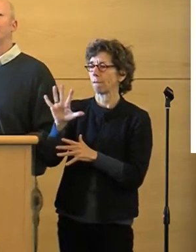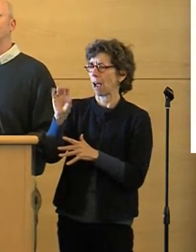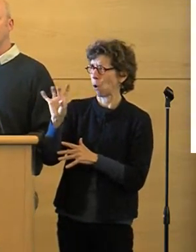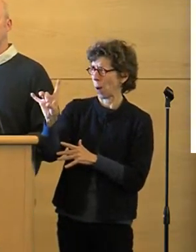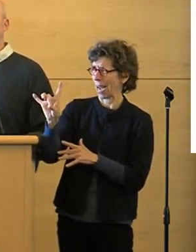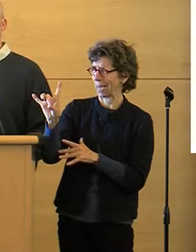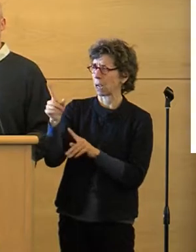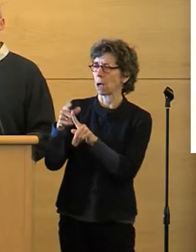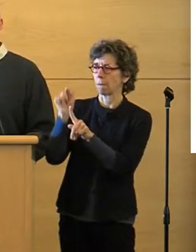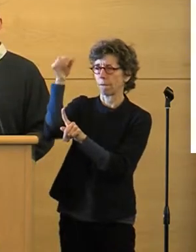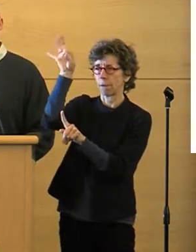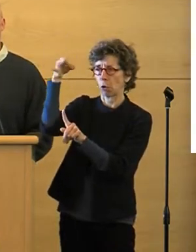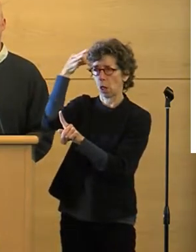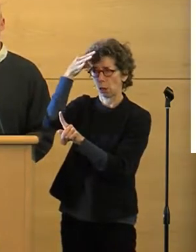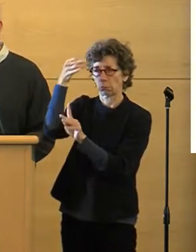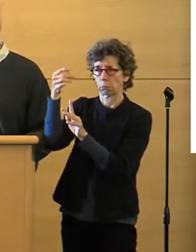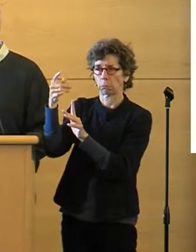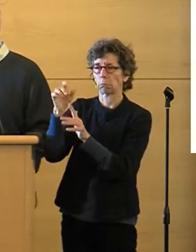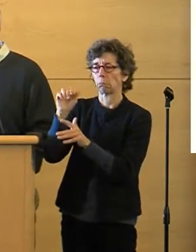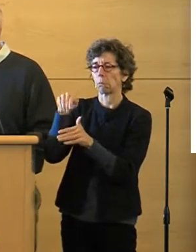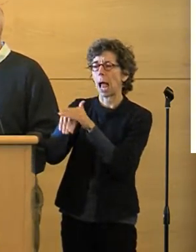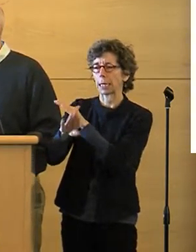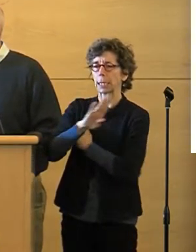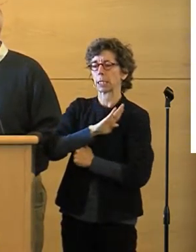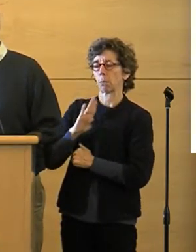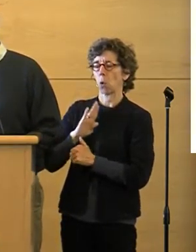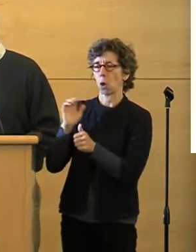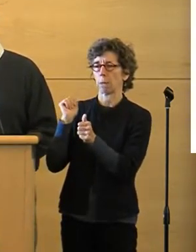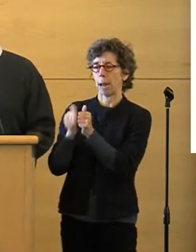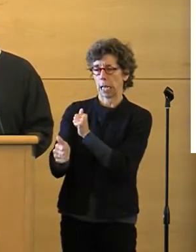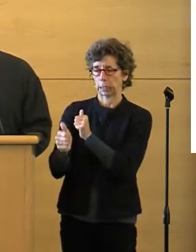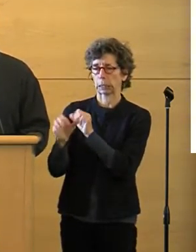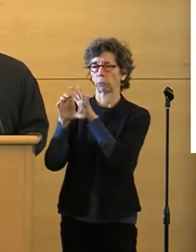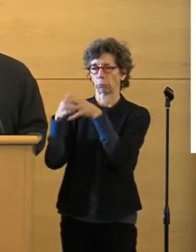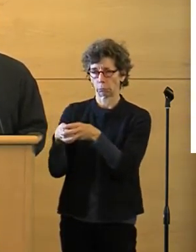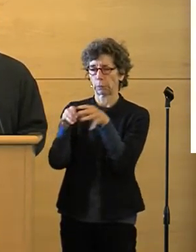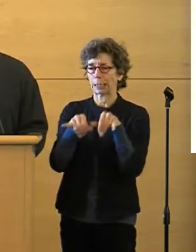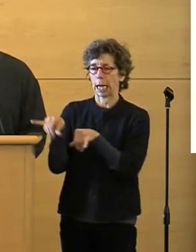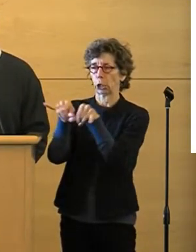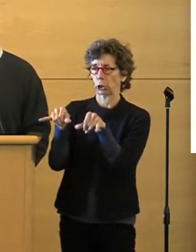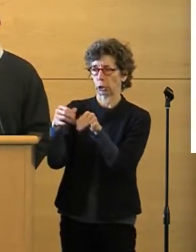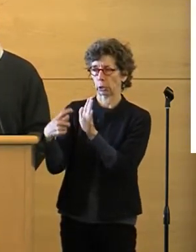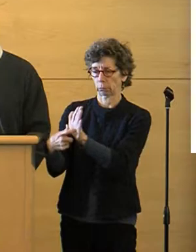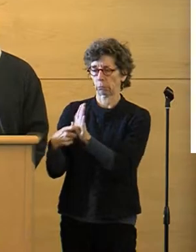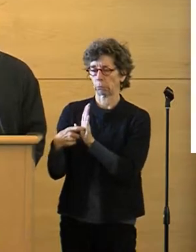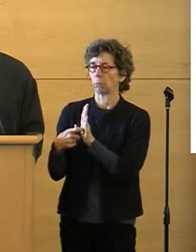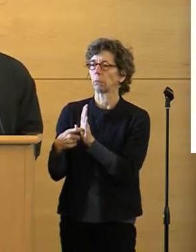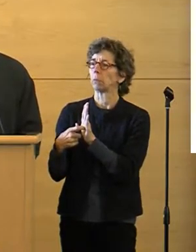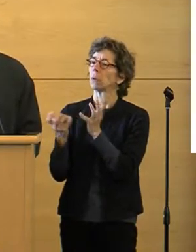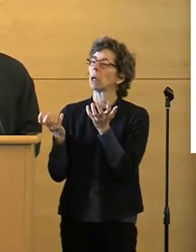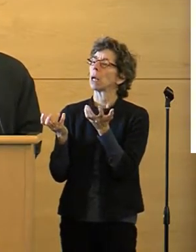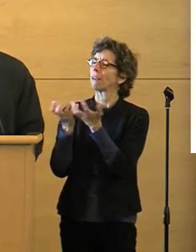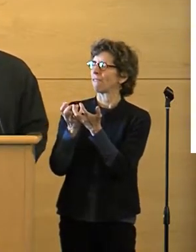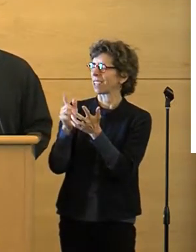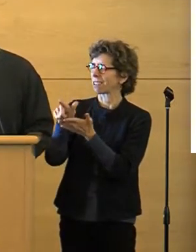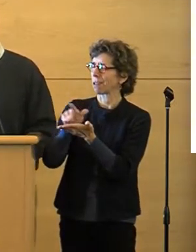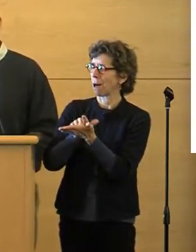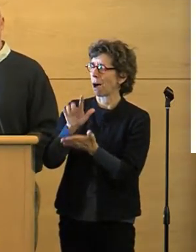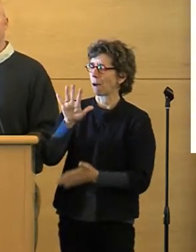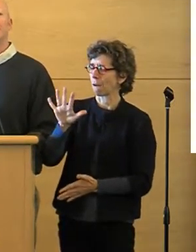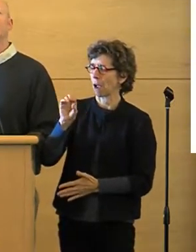the markup that's available to us. So in addition to the W3C standards, we also have